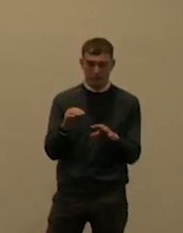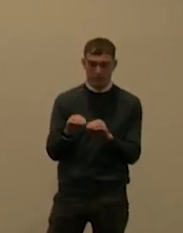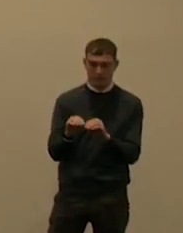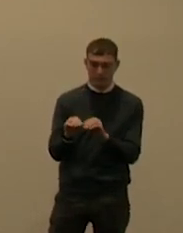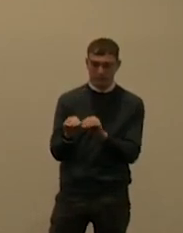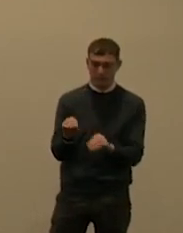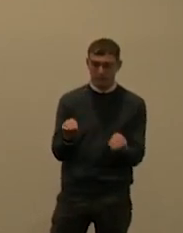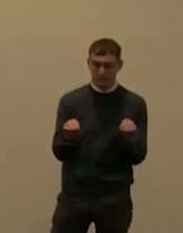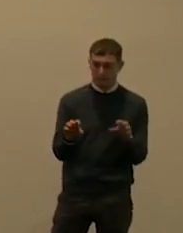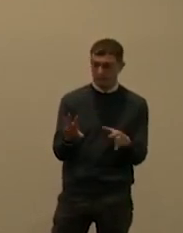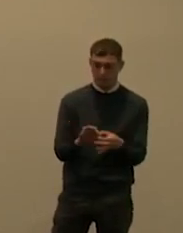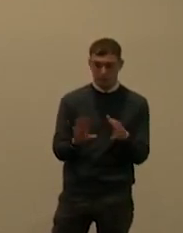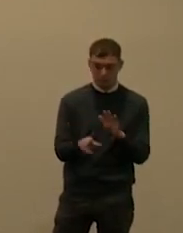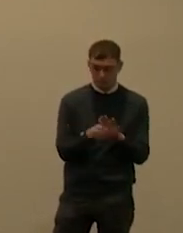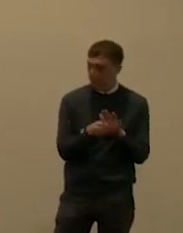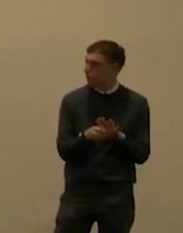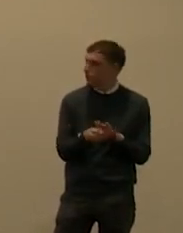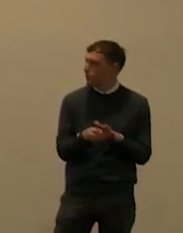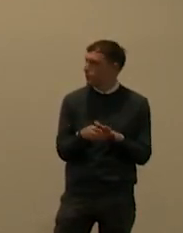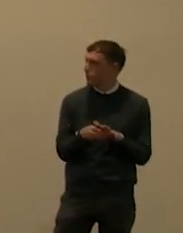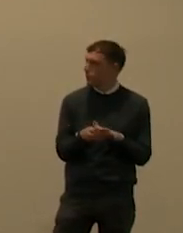office to the cloud and from the